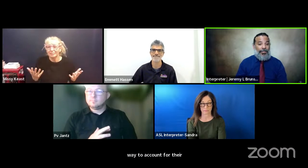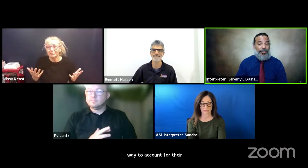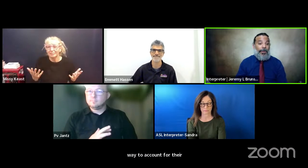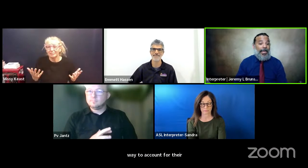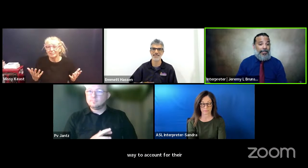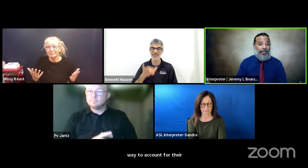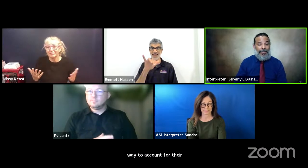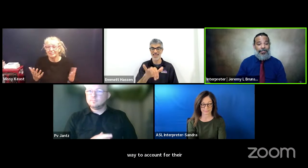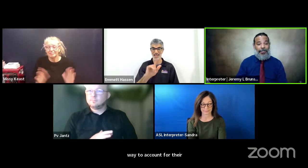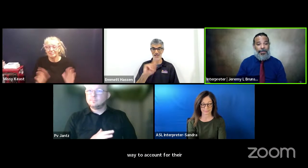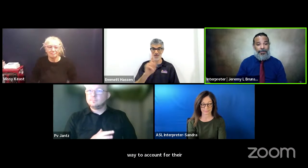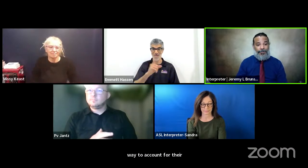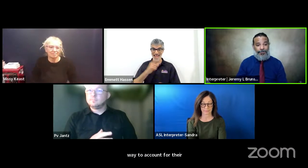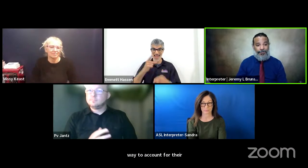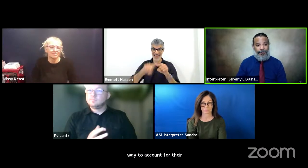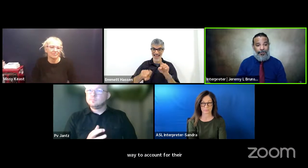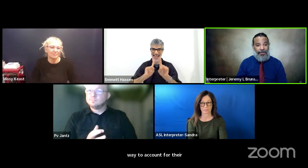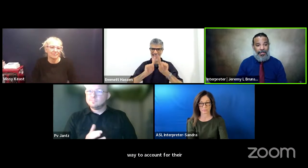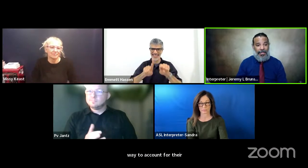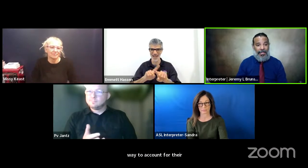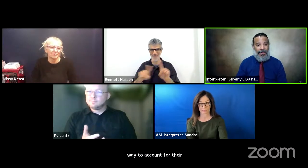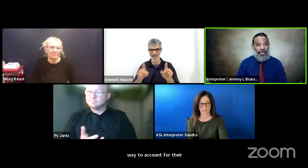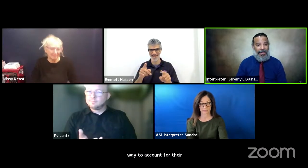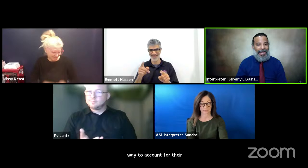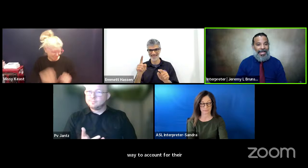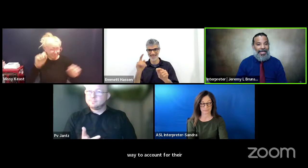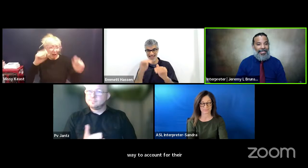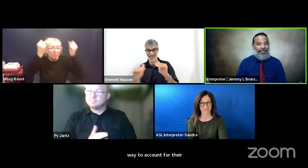be as strict as they should be.